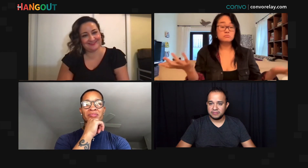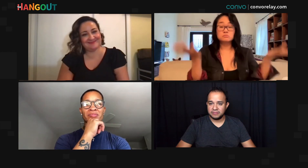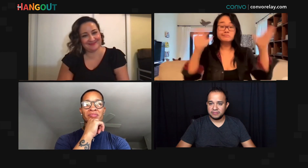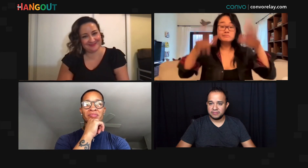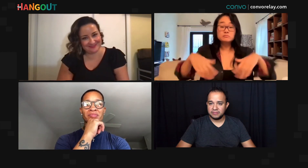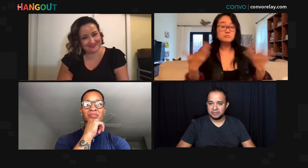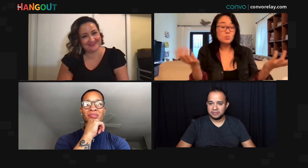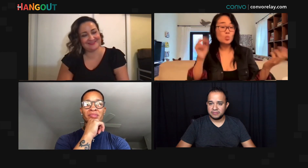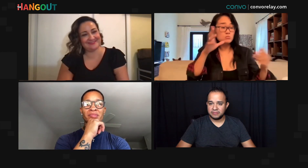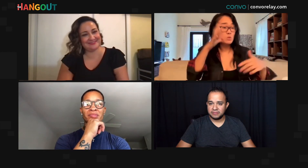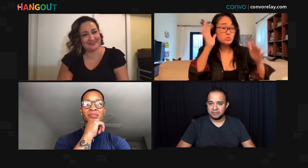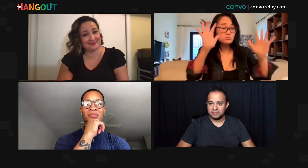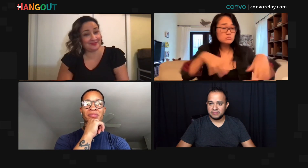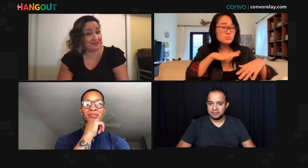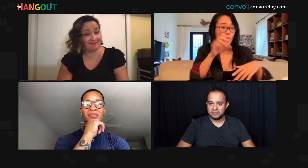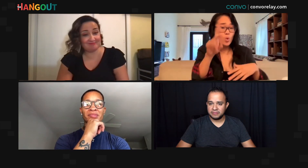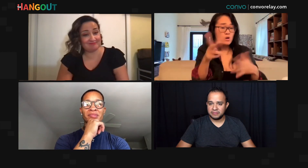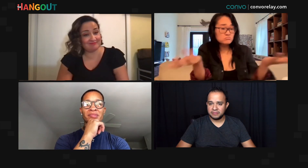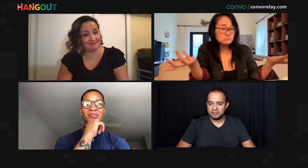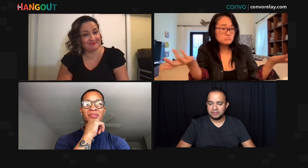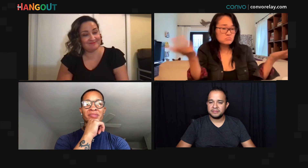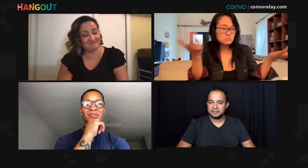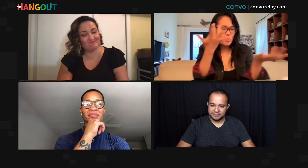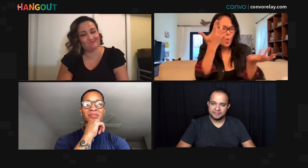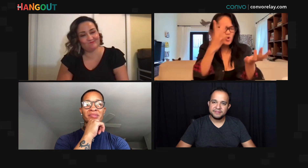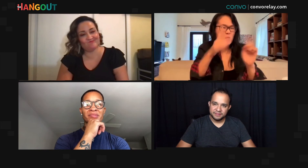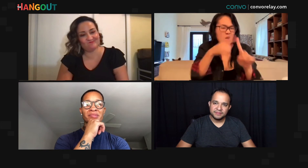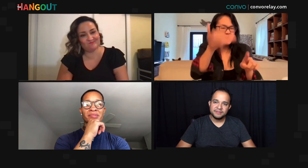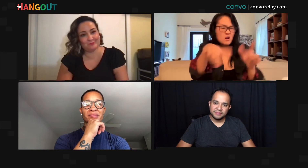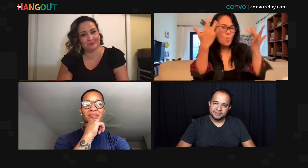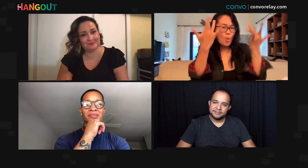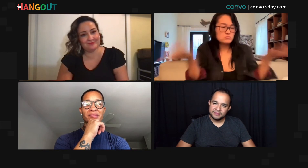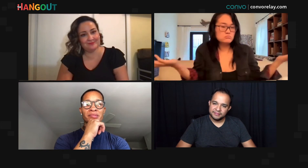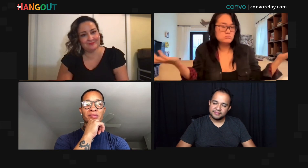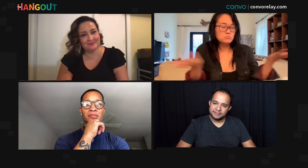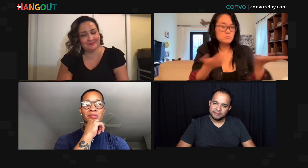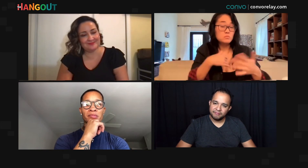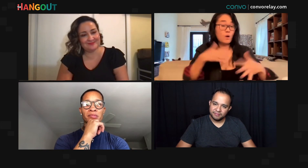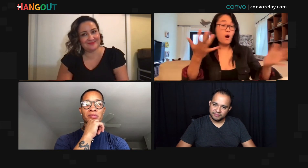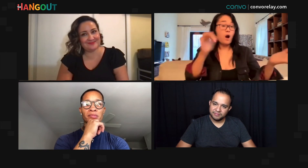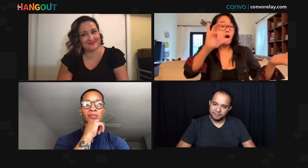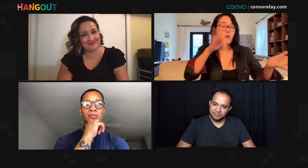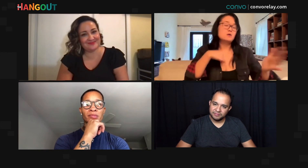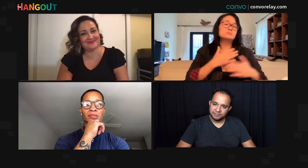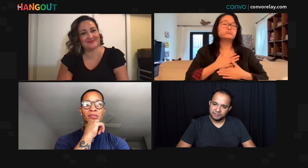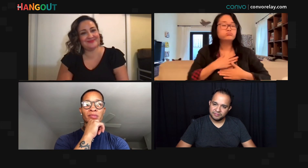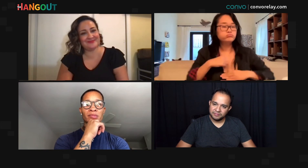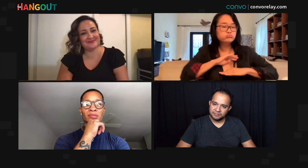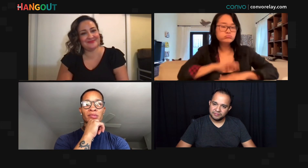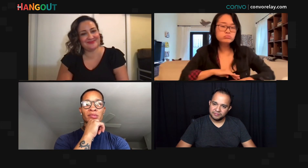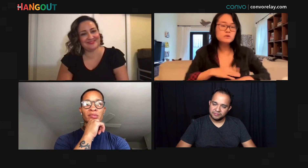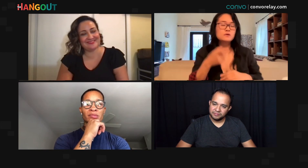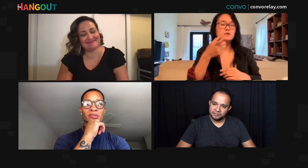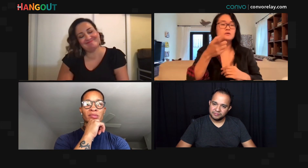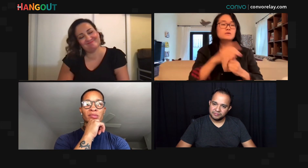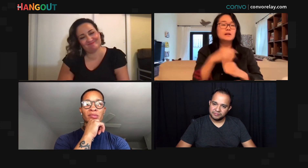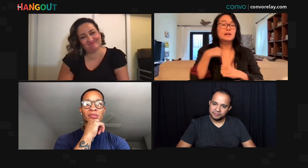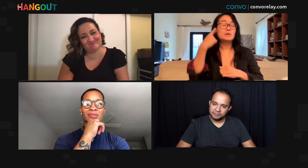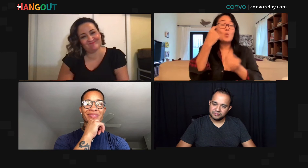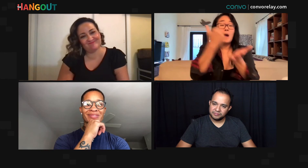different reaction, but he was the same way. He thought it wasn't a big deal, and they both were thinking, "Oh, it's okay. Why are you even talking about this?" And so for me, it was such a